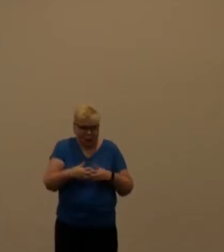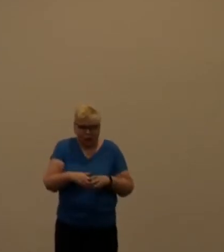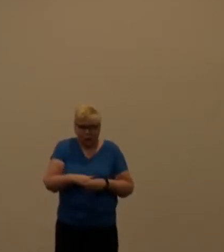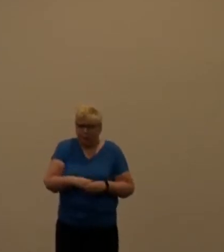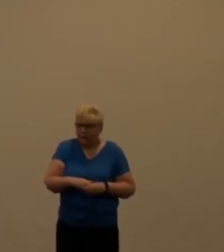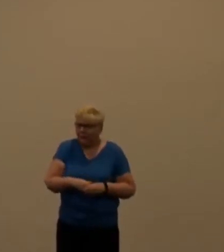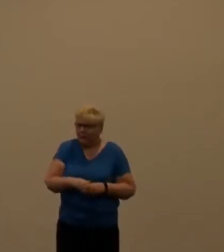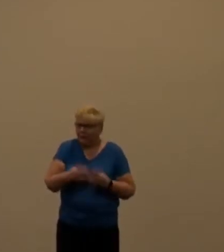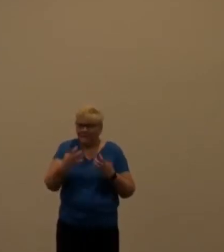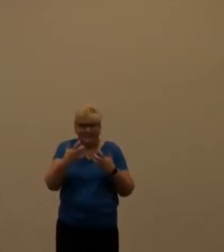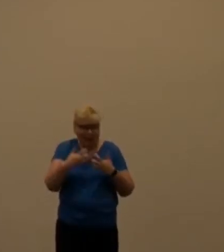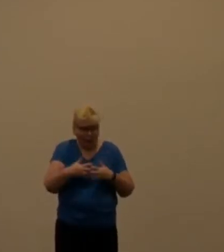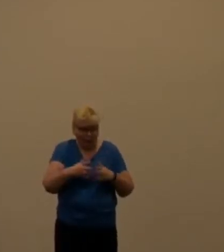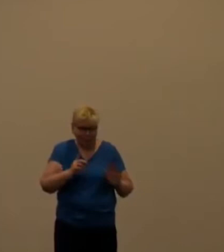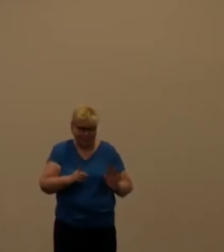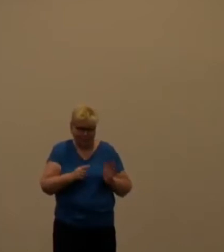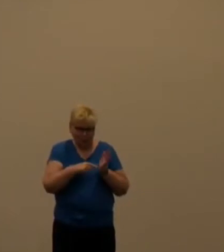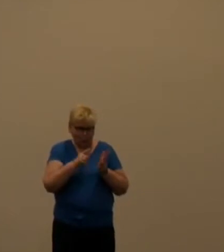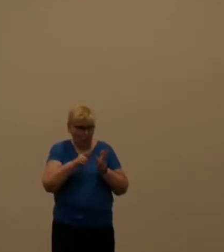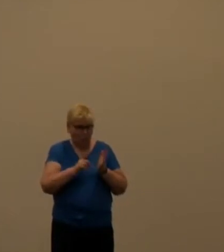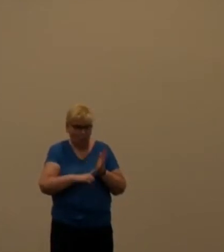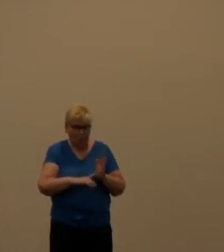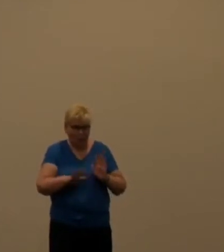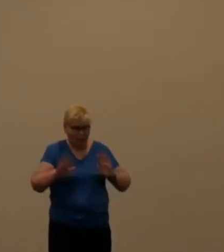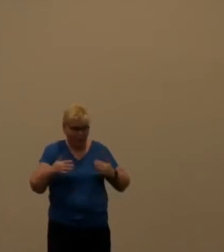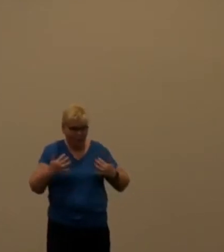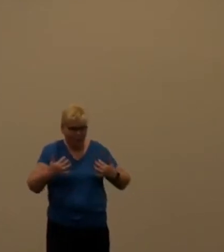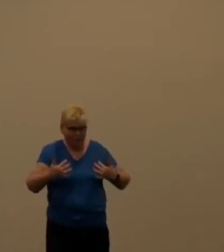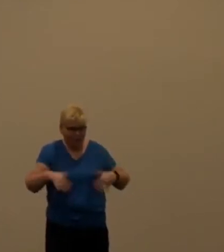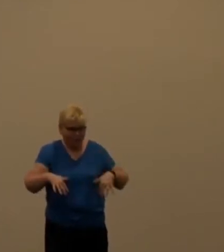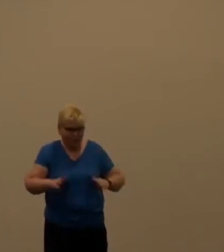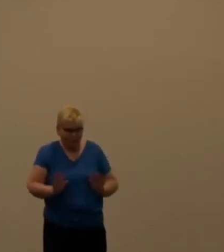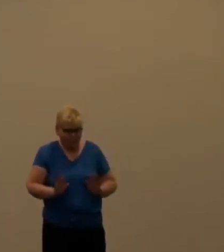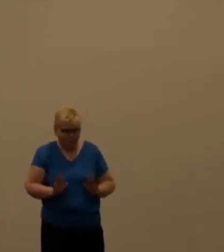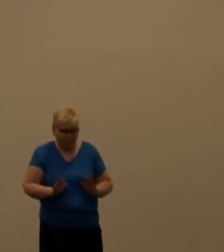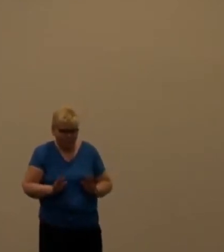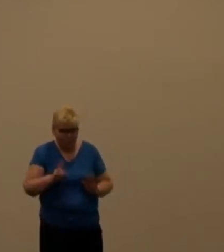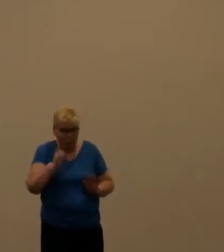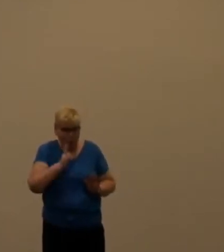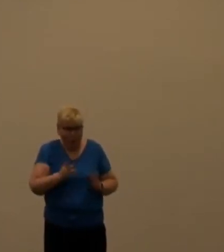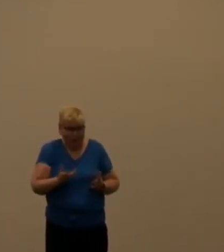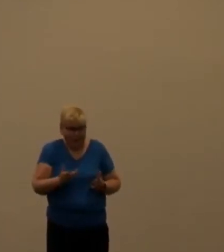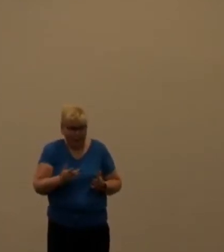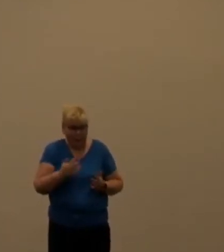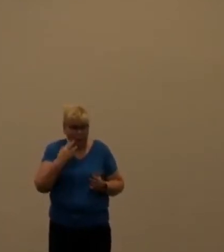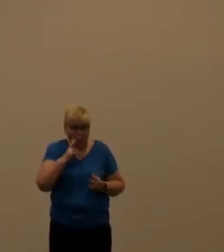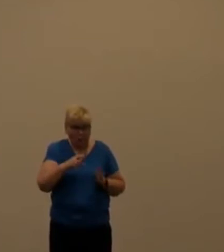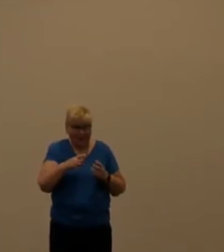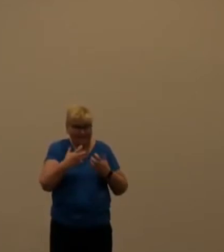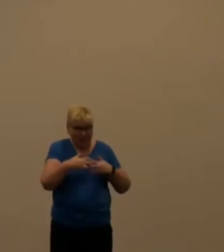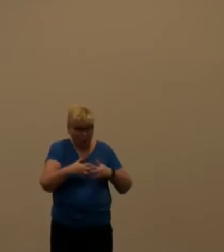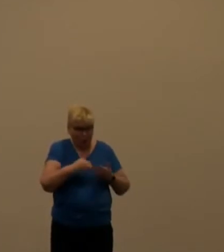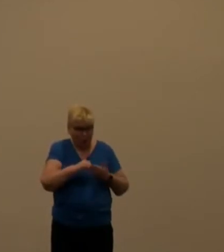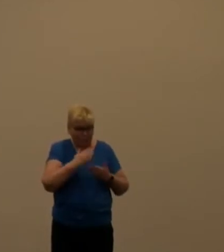And technology is just a tool. The questions to look in whenever you for the technology part